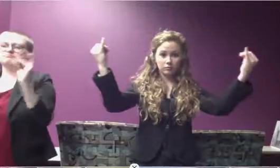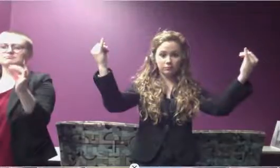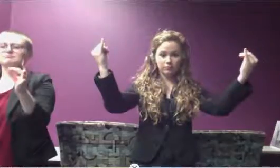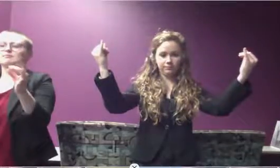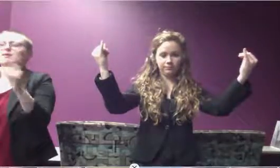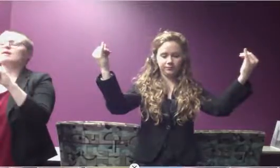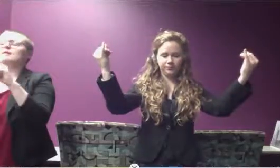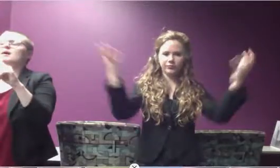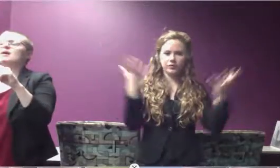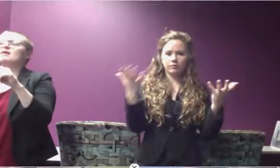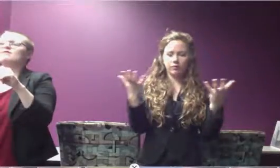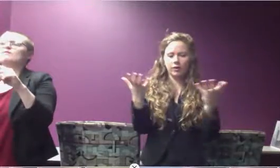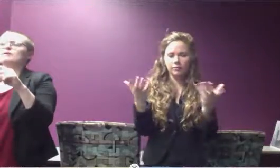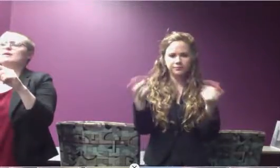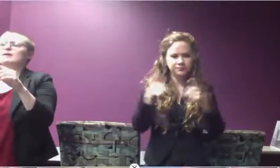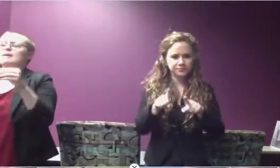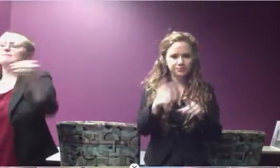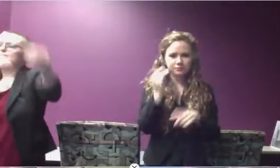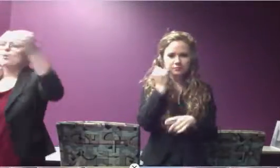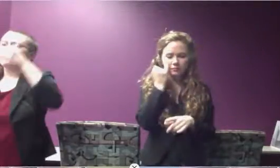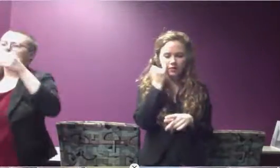So you have your number line.